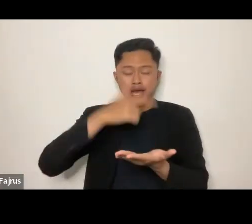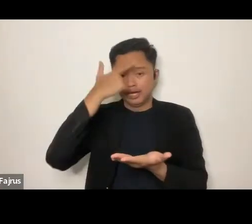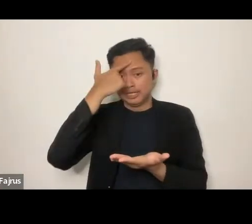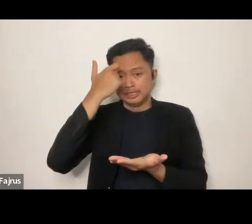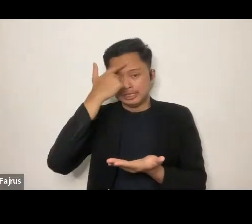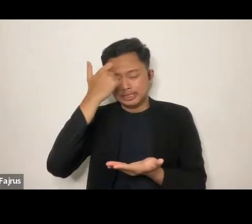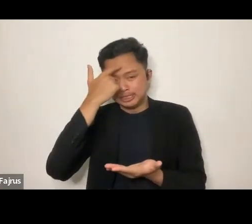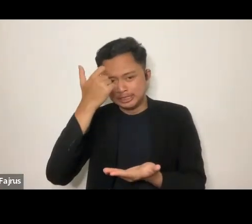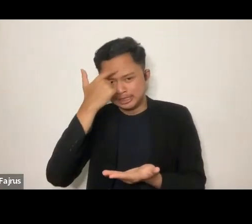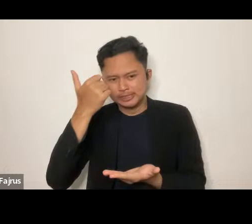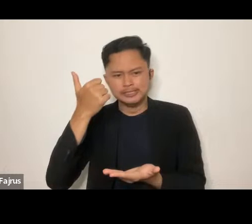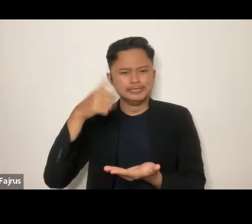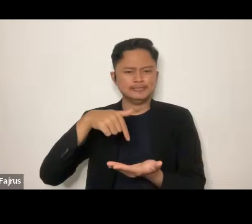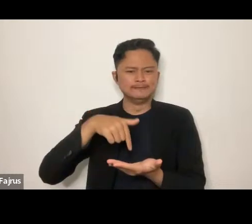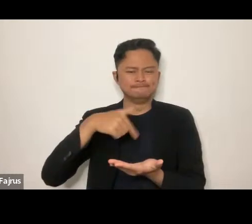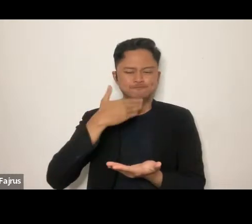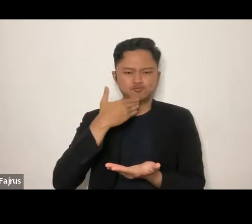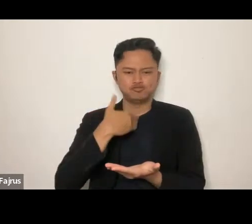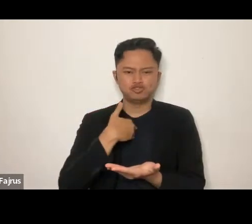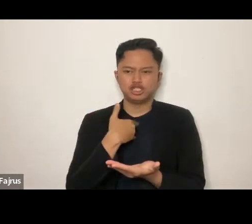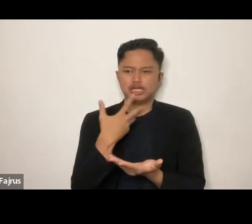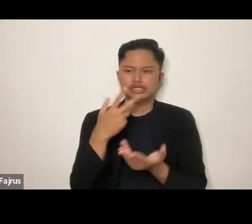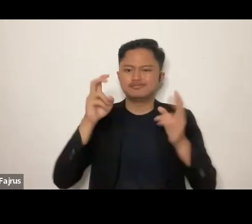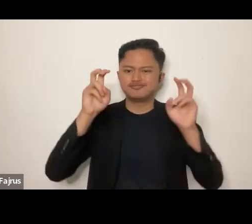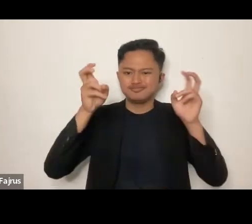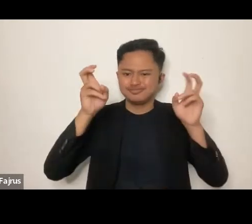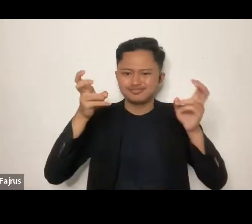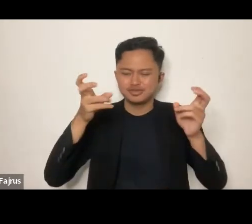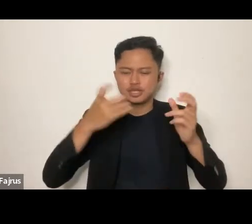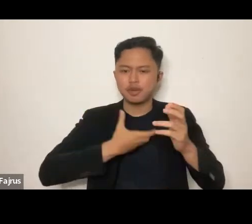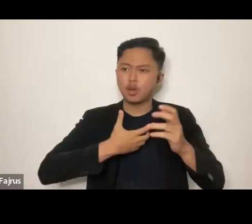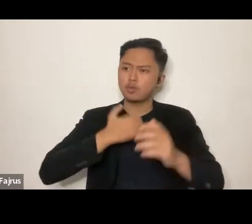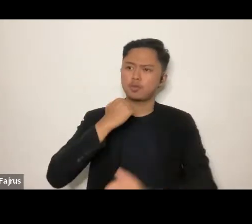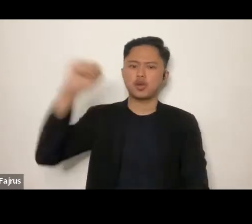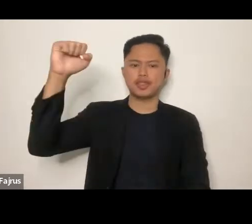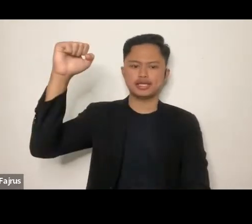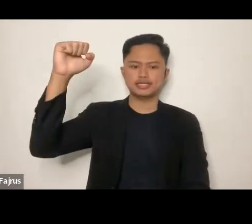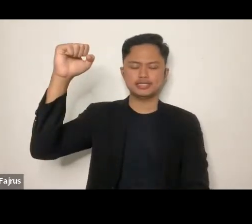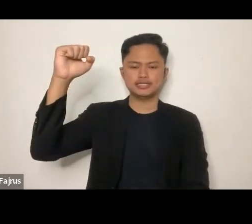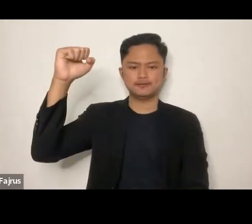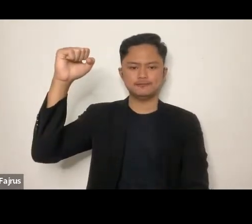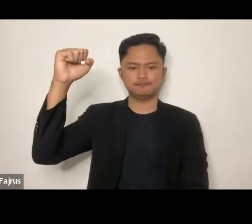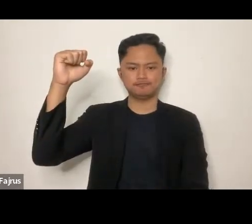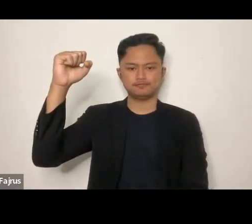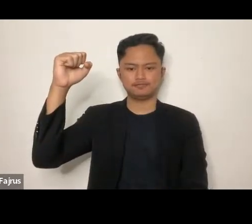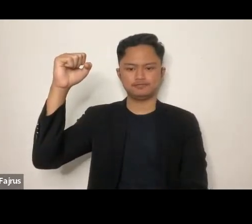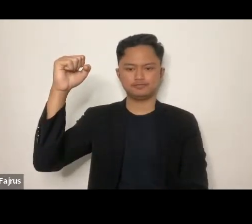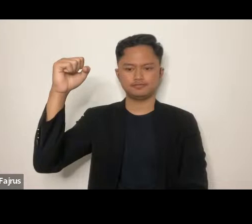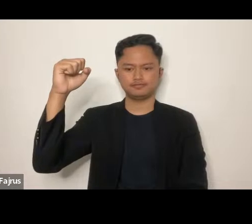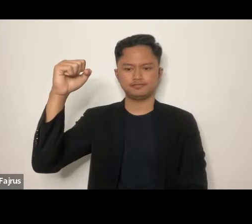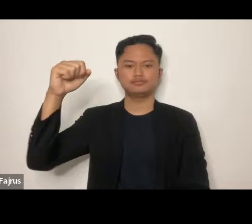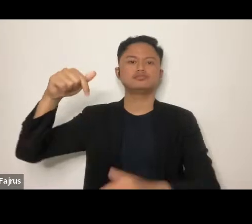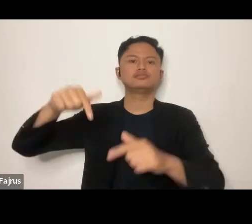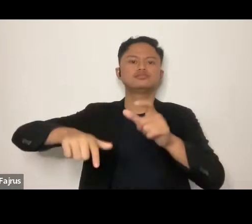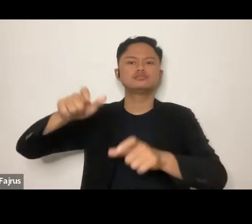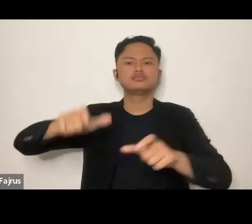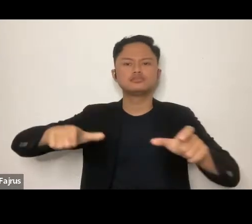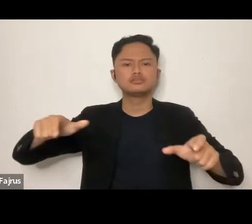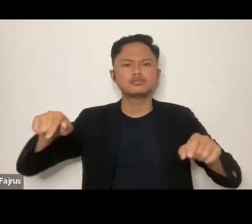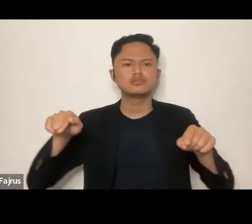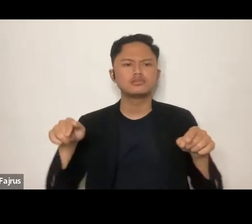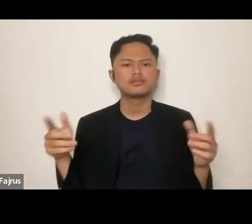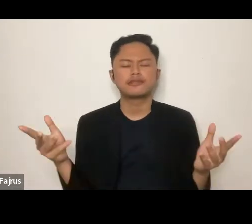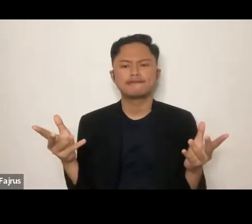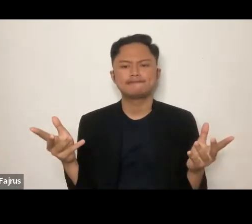have an issue that we want to protest, and these people, common people,